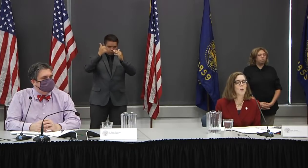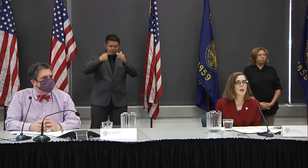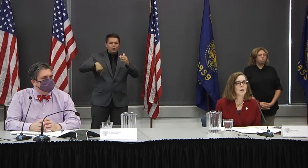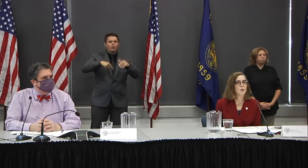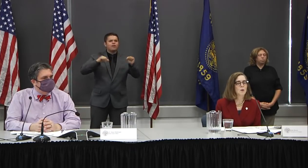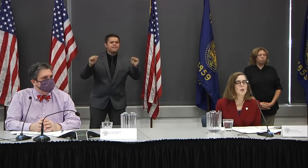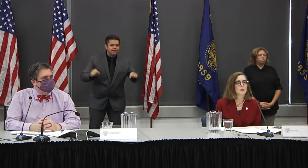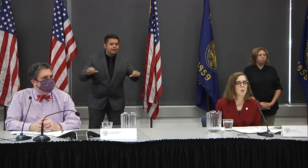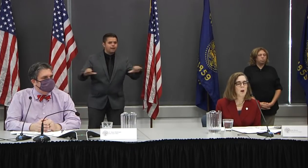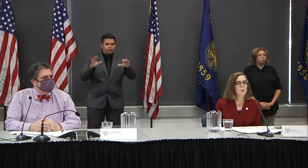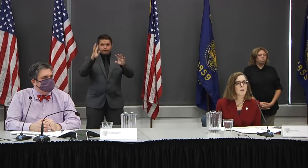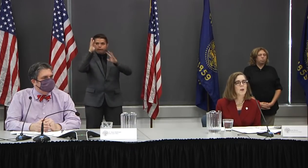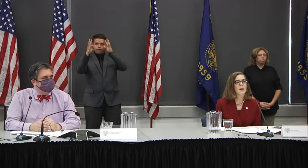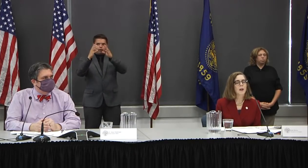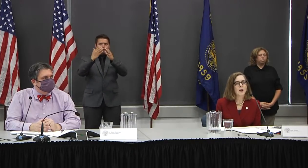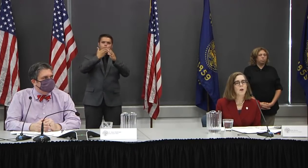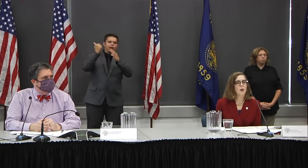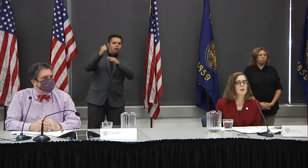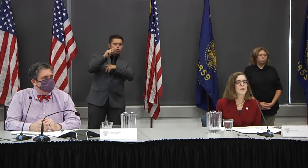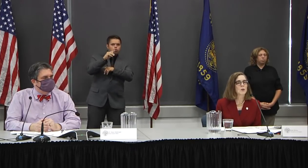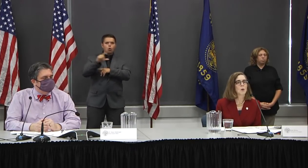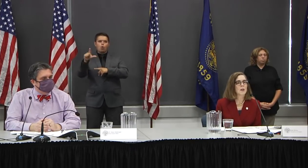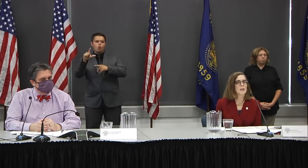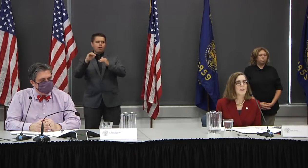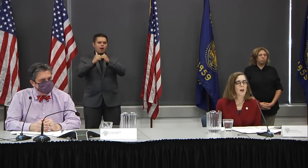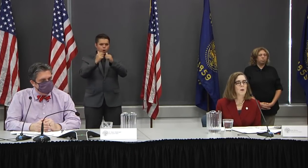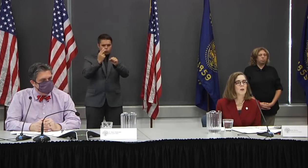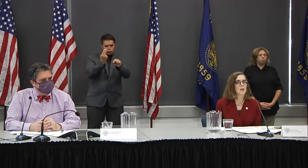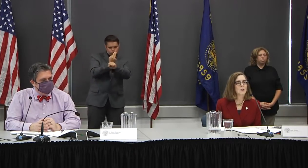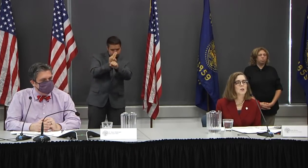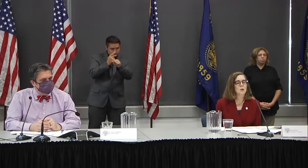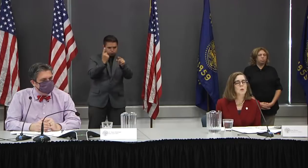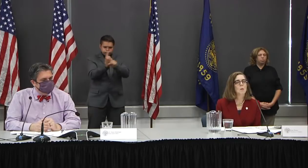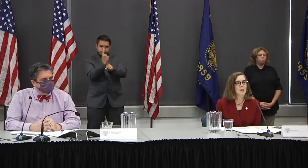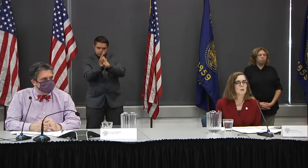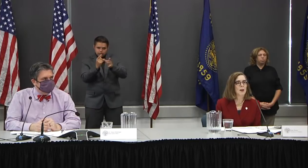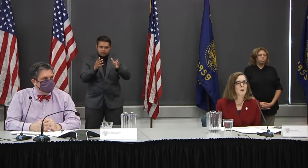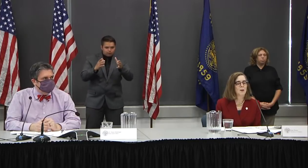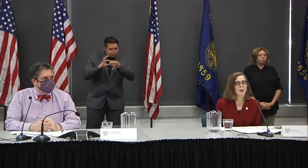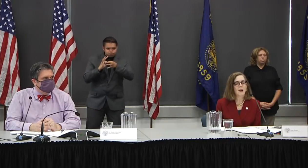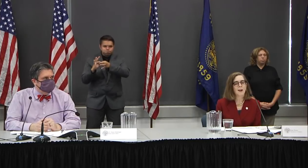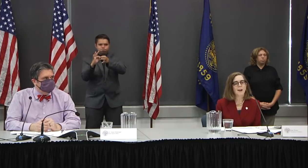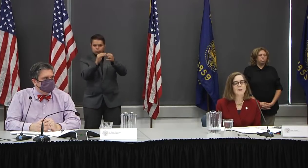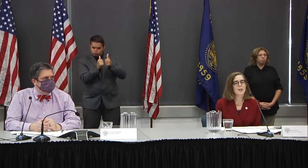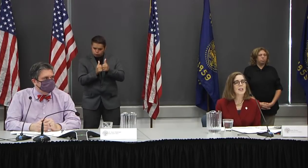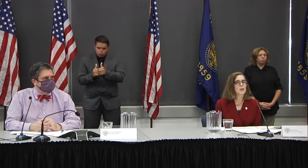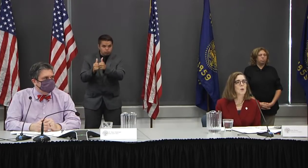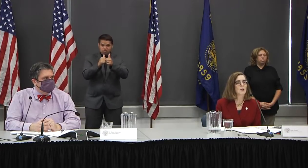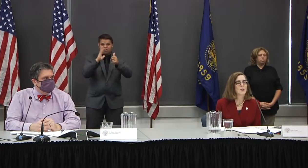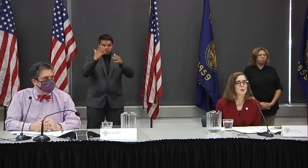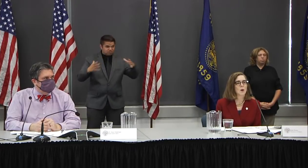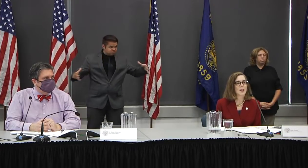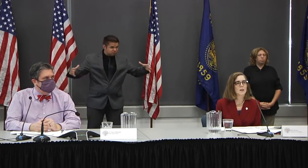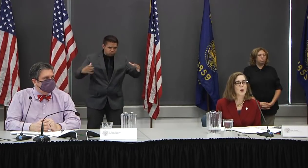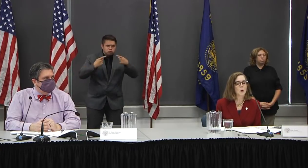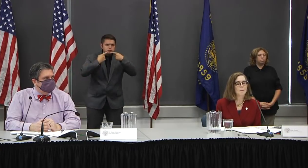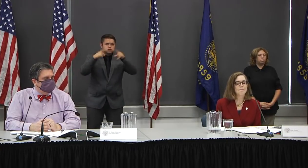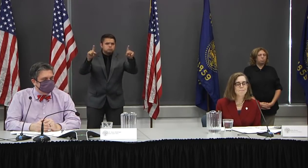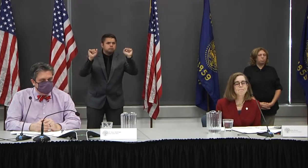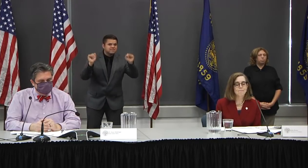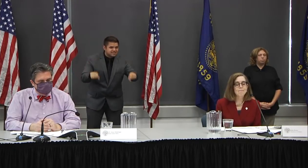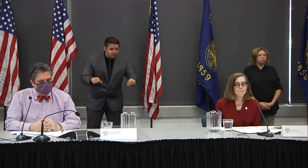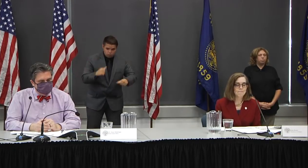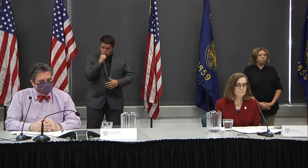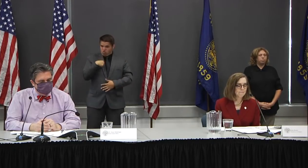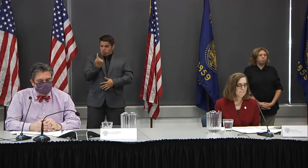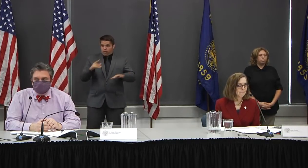innovate our way through this problem, and all of us working together can do much better than each one of us working alone.